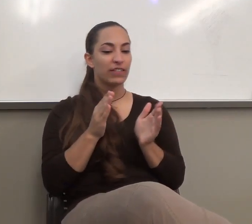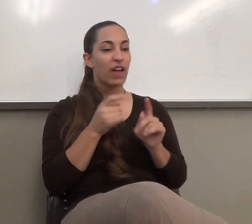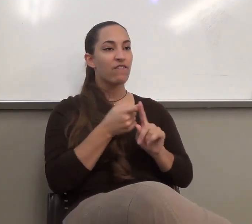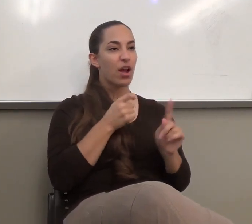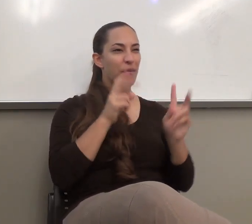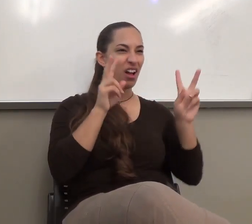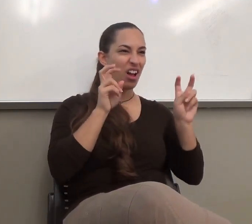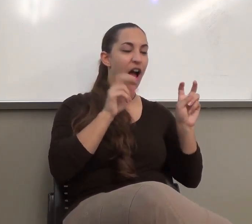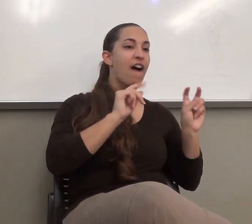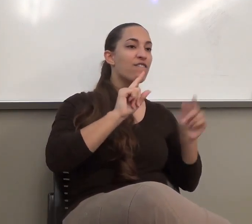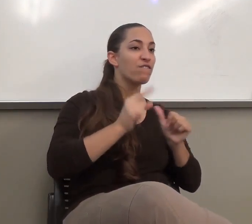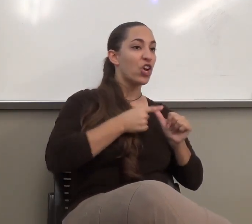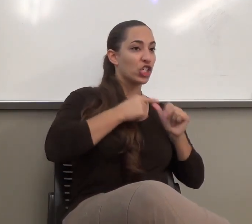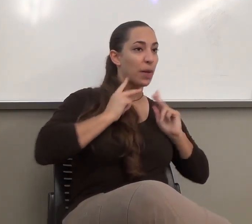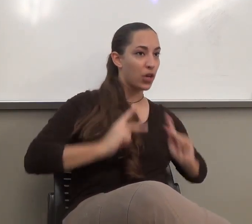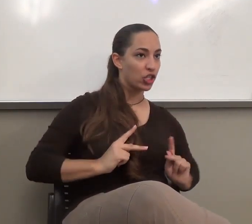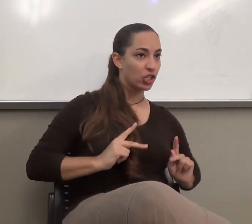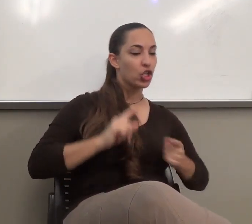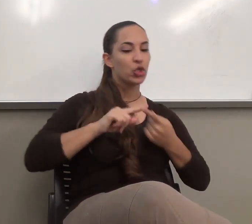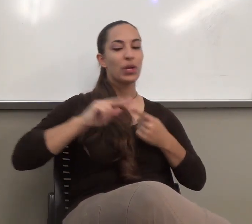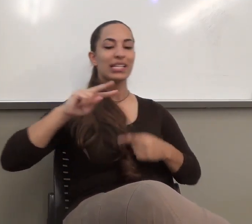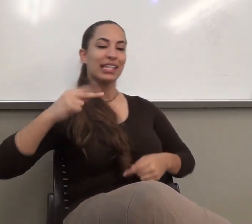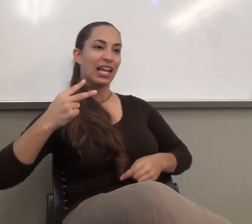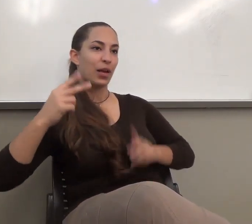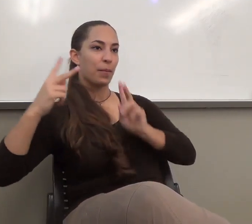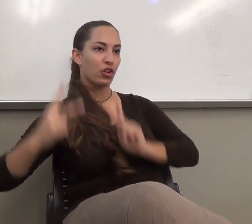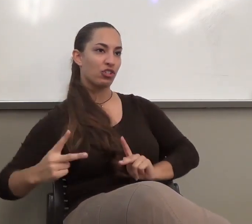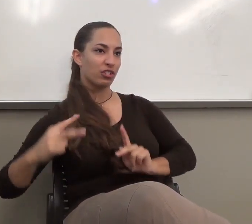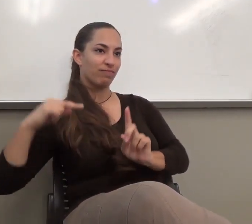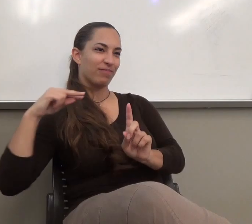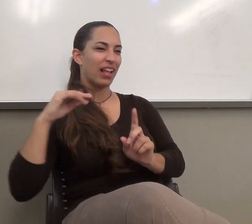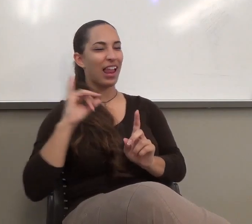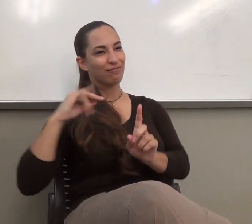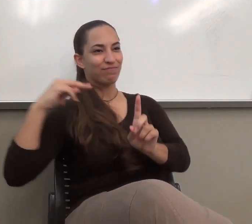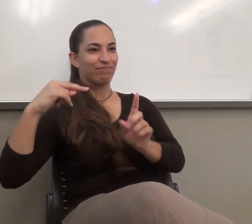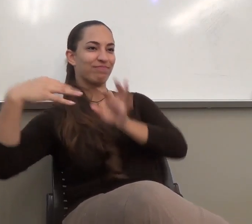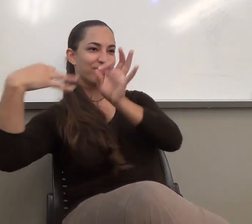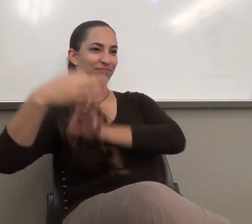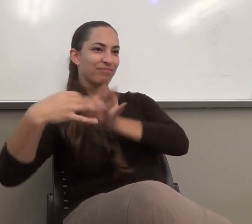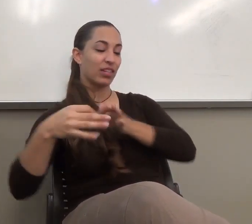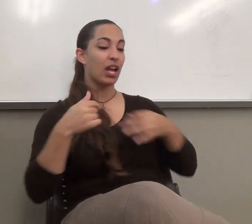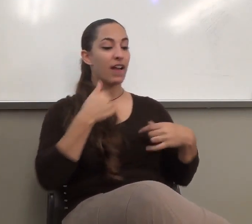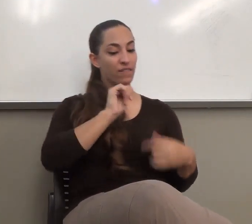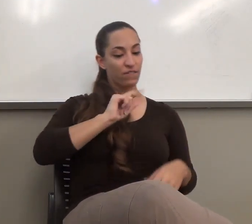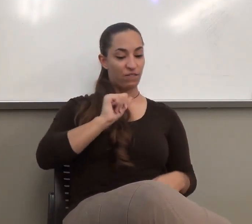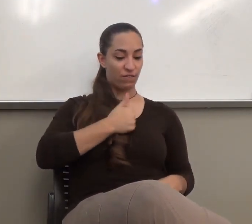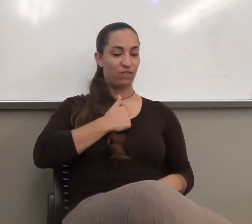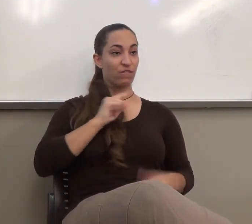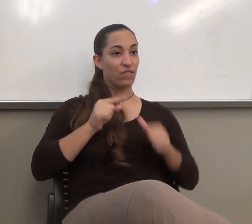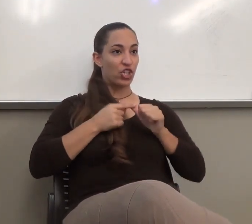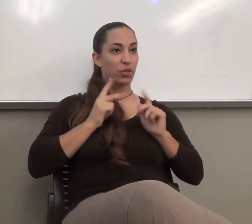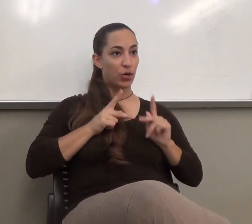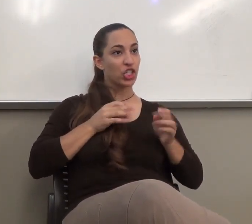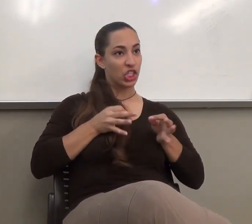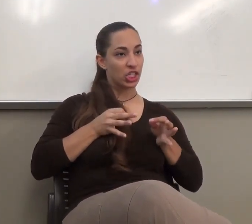person to second person. Does that start to sound familiar? This is first